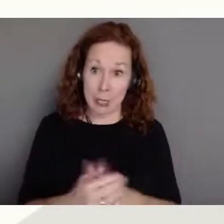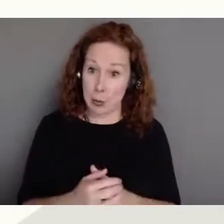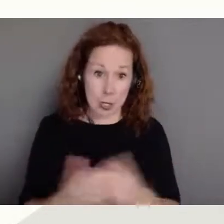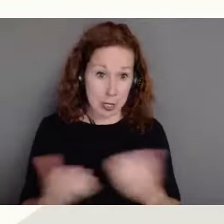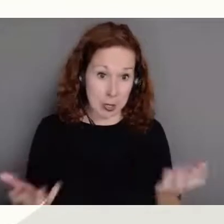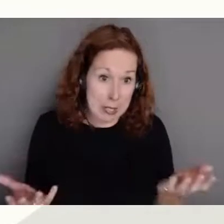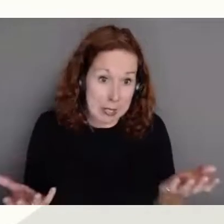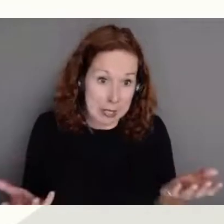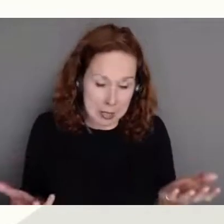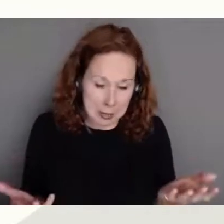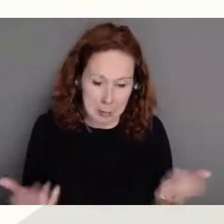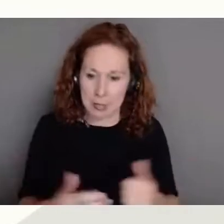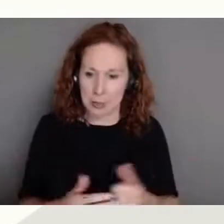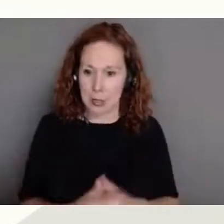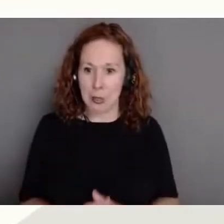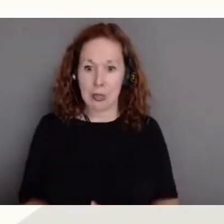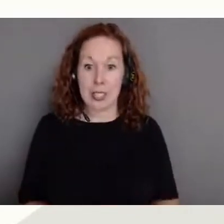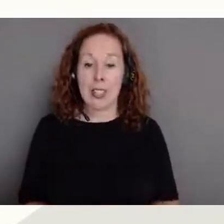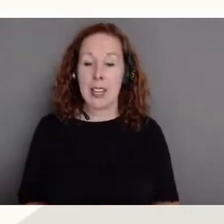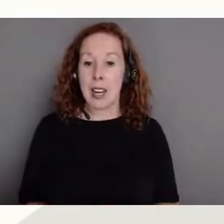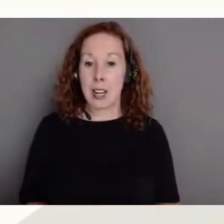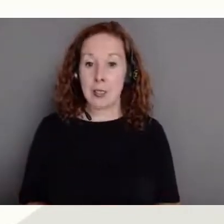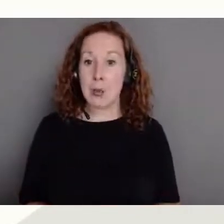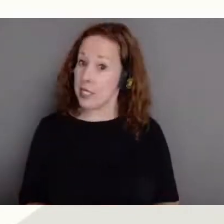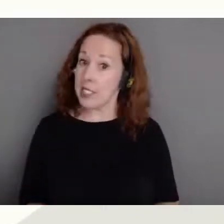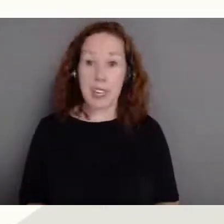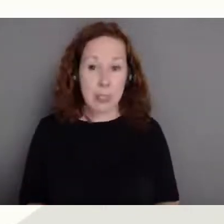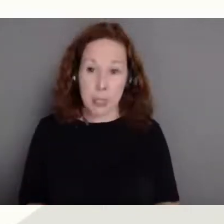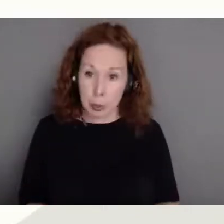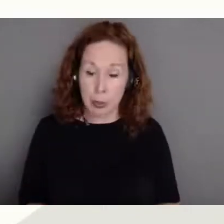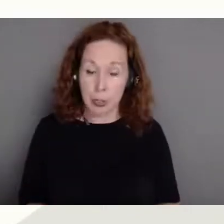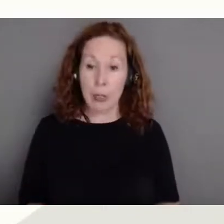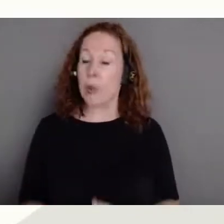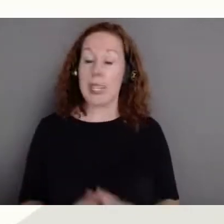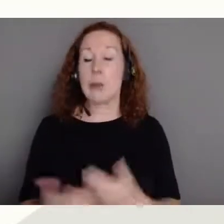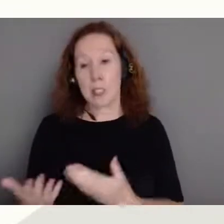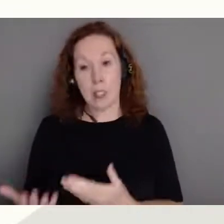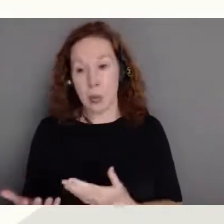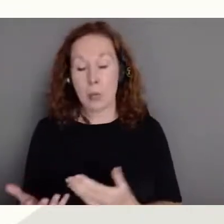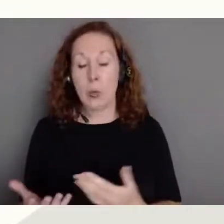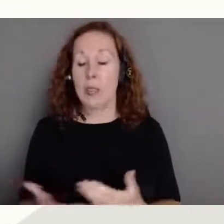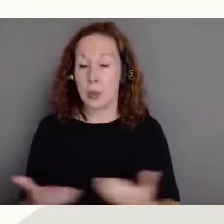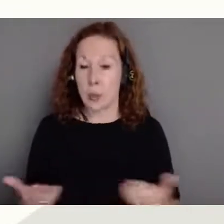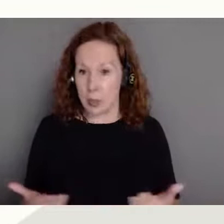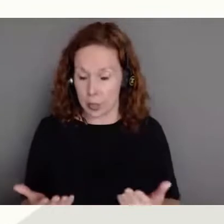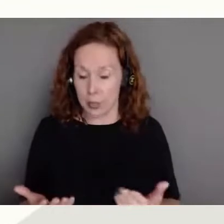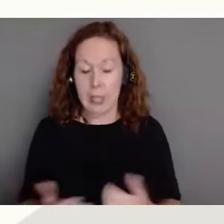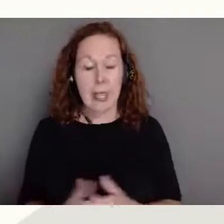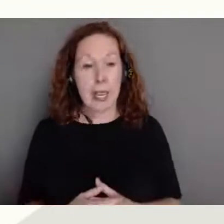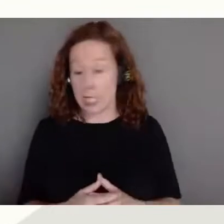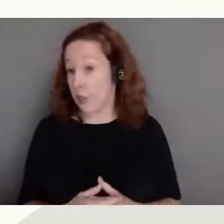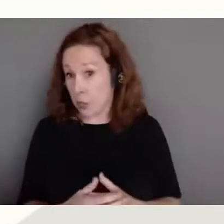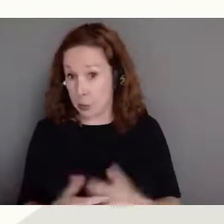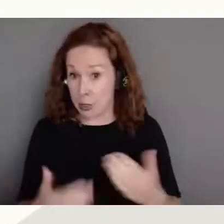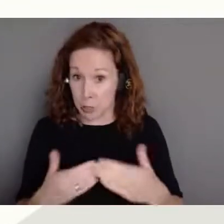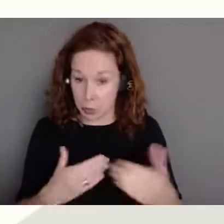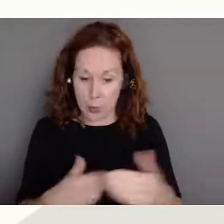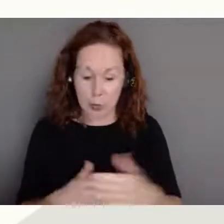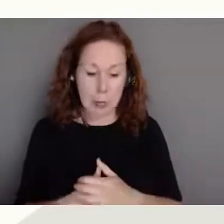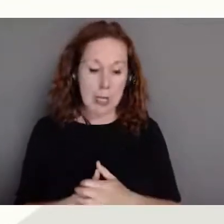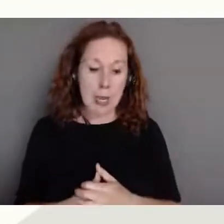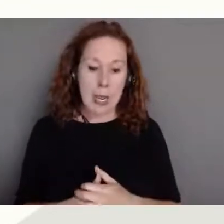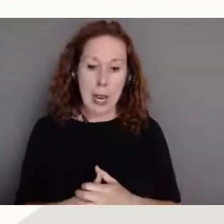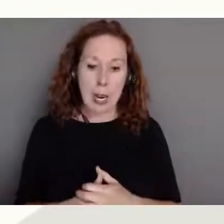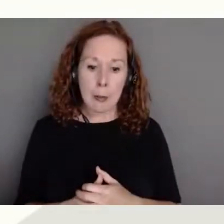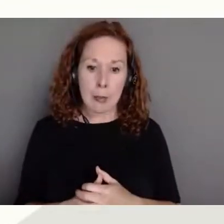Yeah. if you were watching the BC announcements for COVID, there was a deaf interpreter, or he wasn't the only one. There were other deaf interpreters